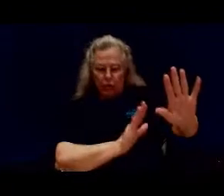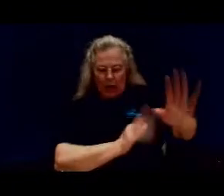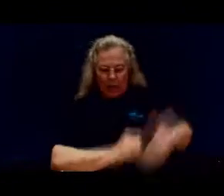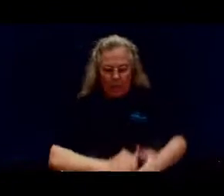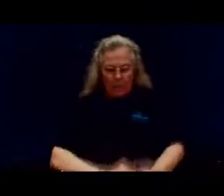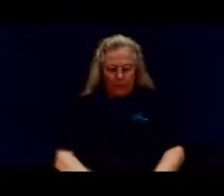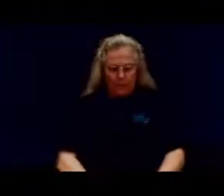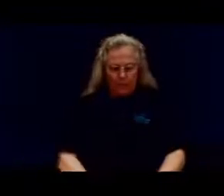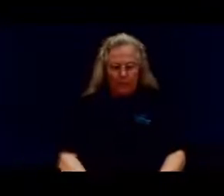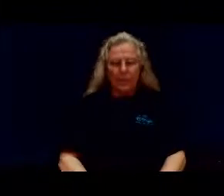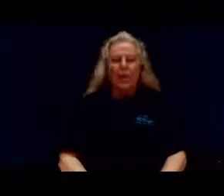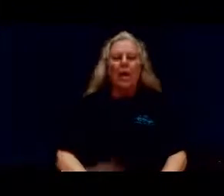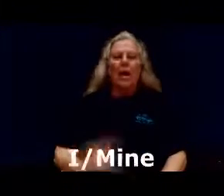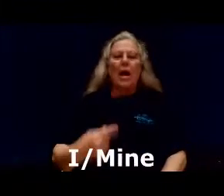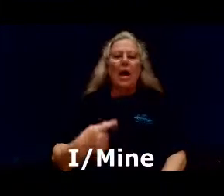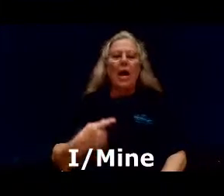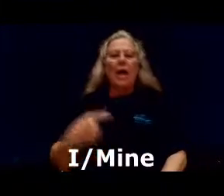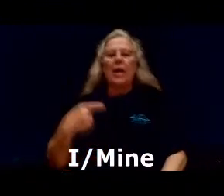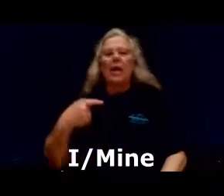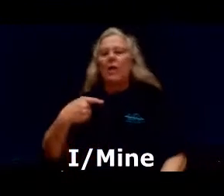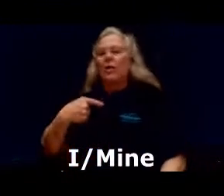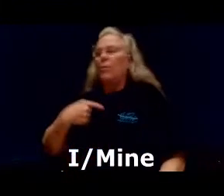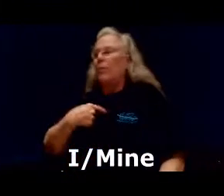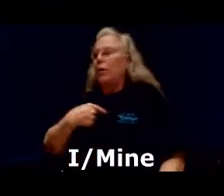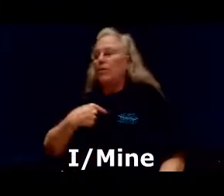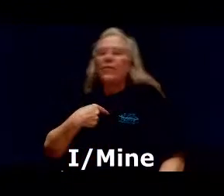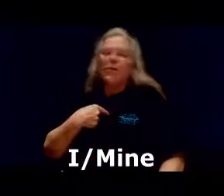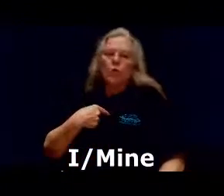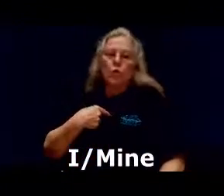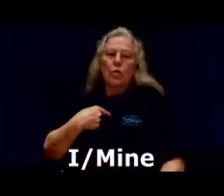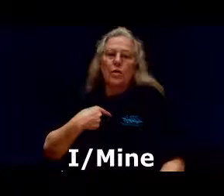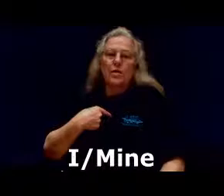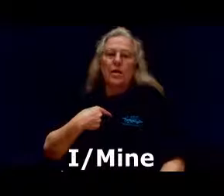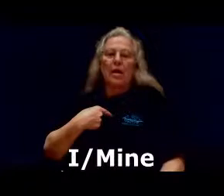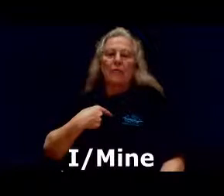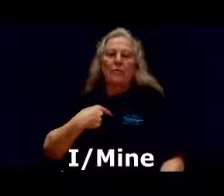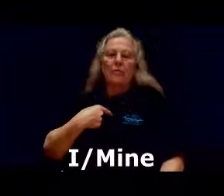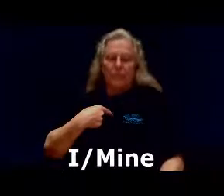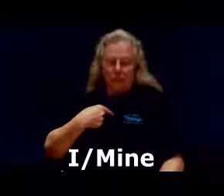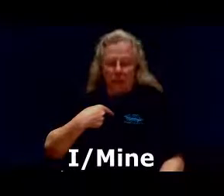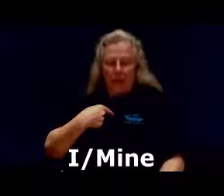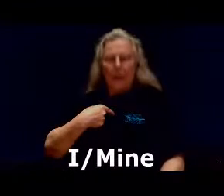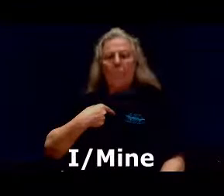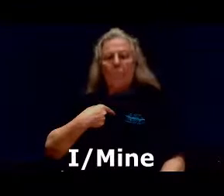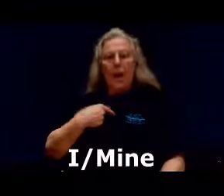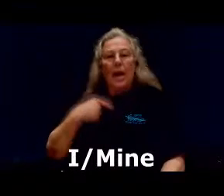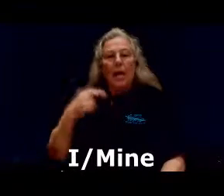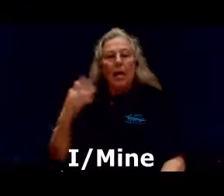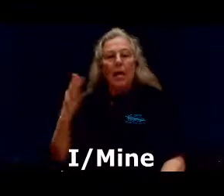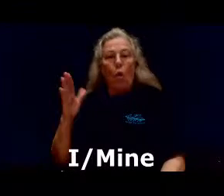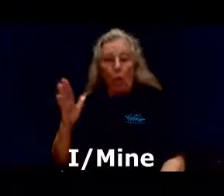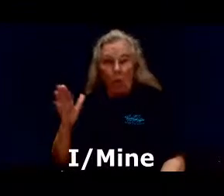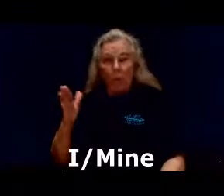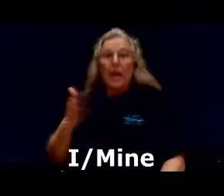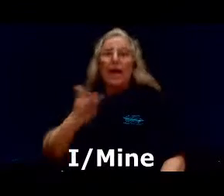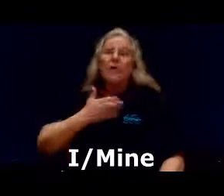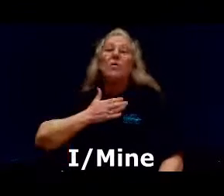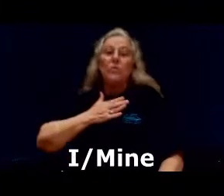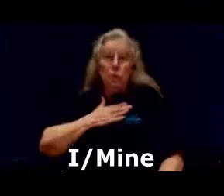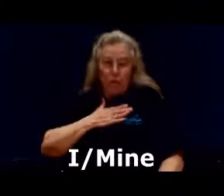Dread. I, point your finger toward yourself. My open hand toward